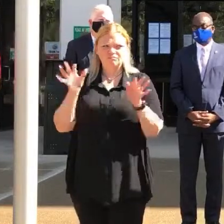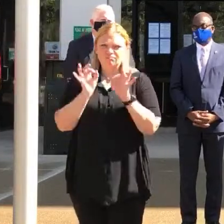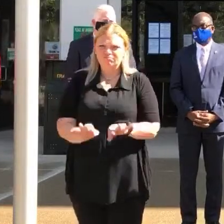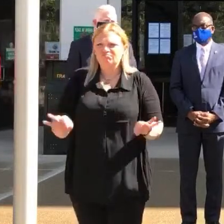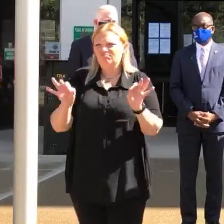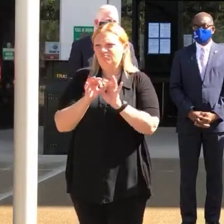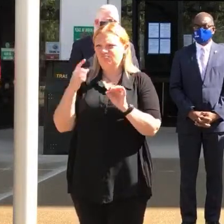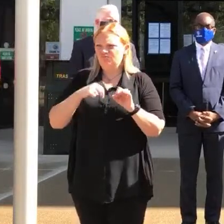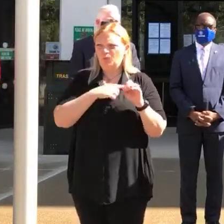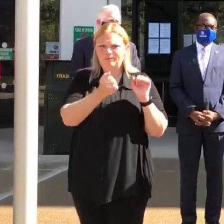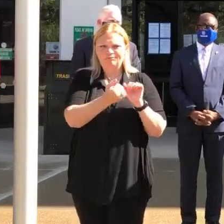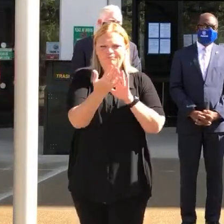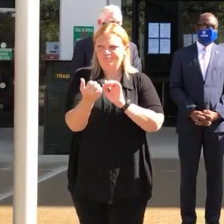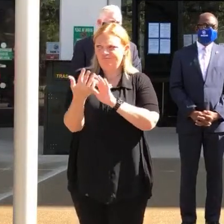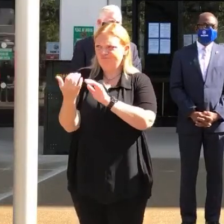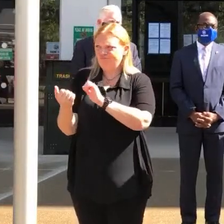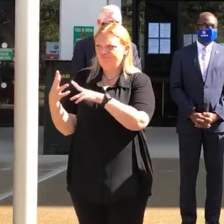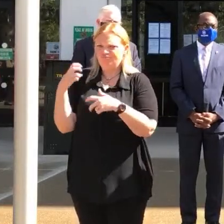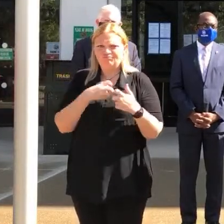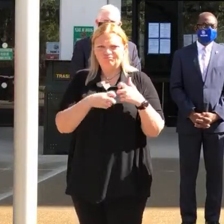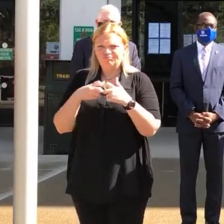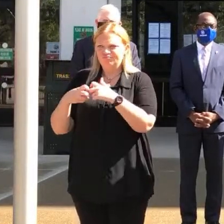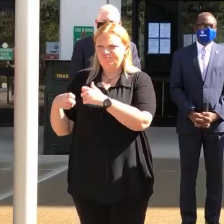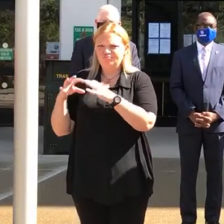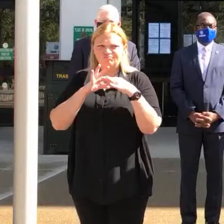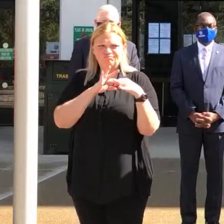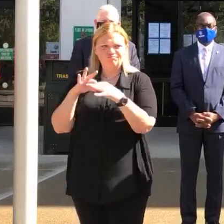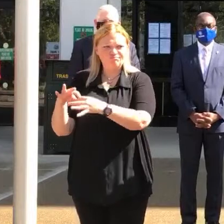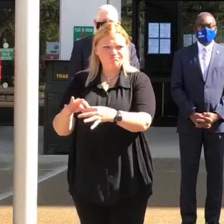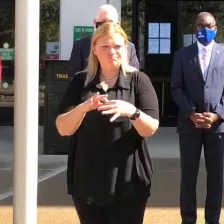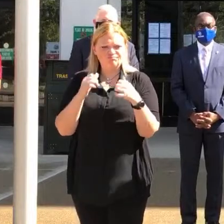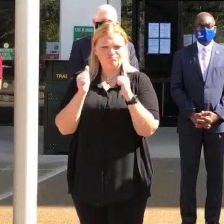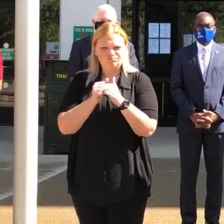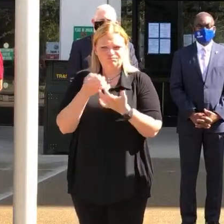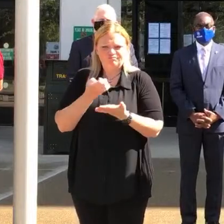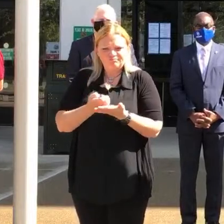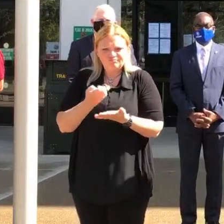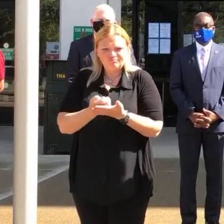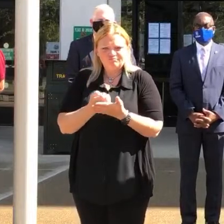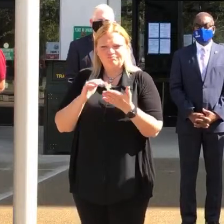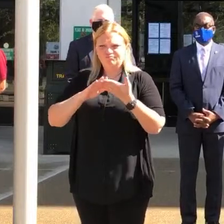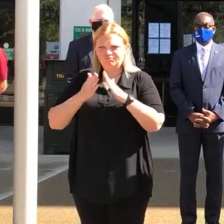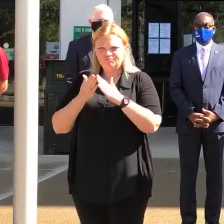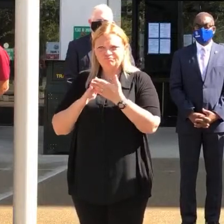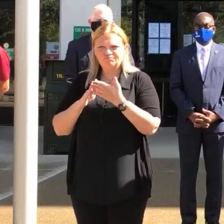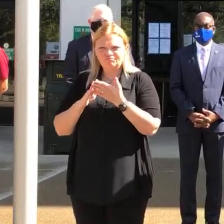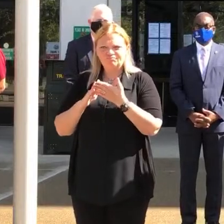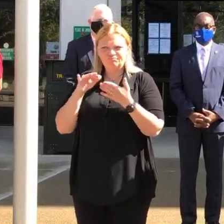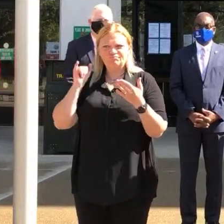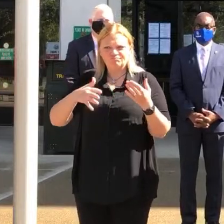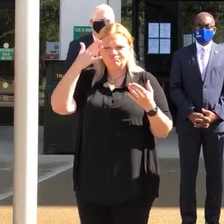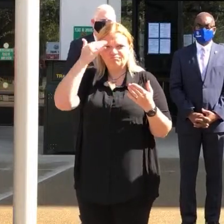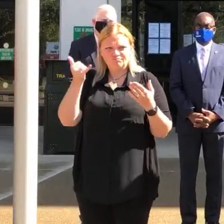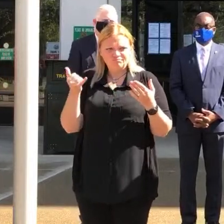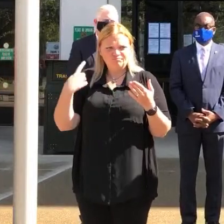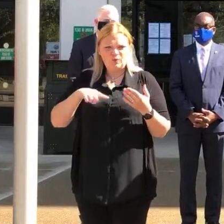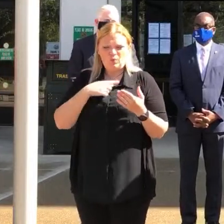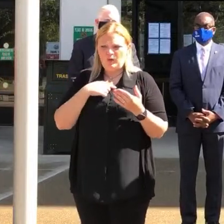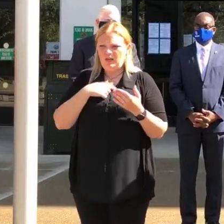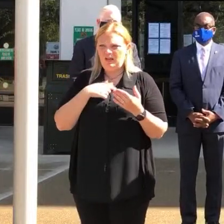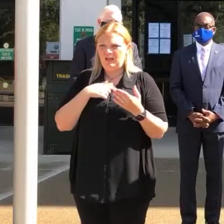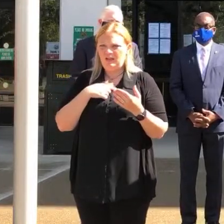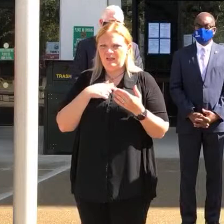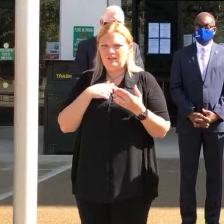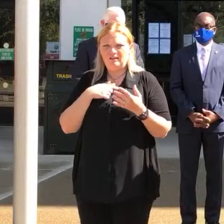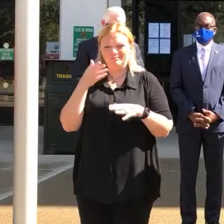important that we addressed the issues associated with our economy and our community, and that's why we came up